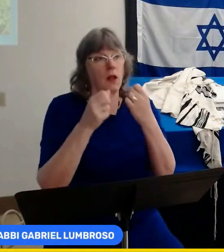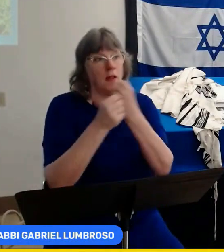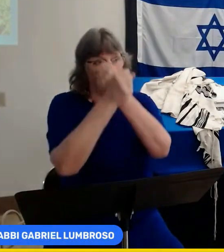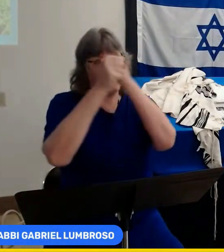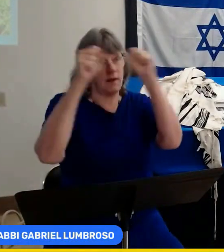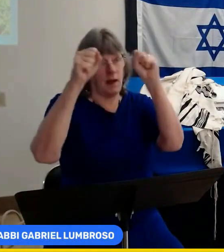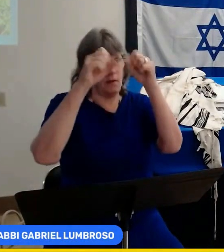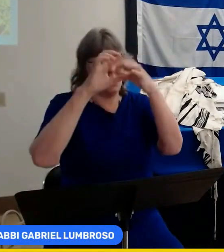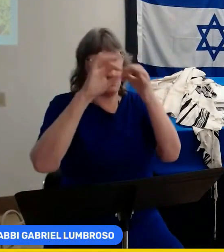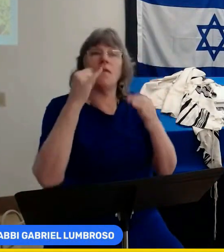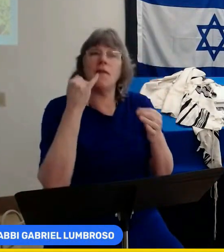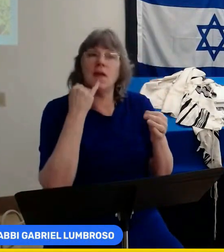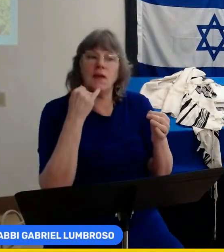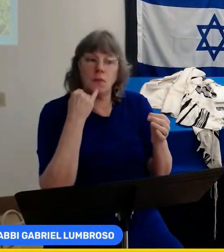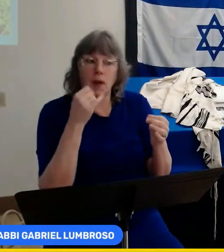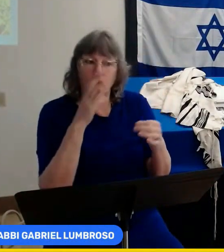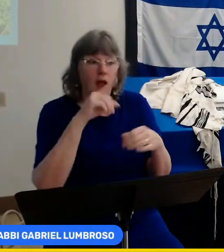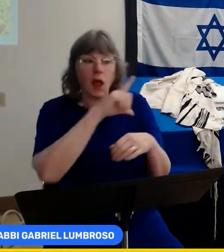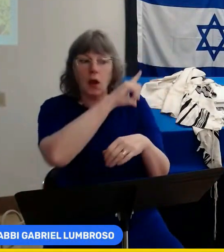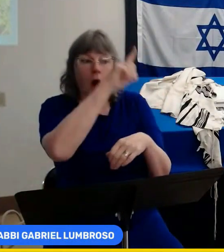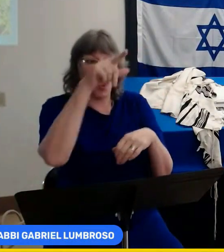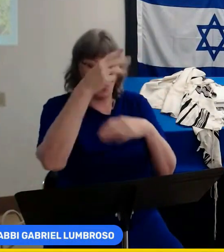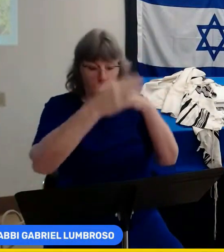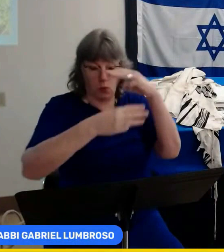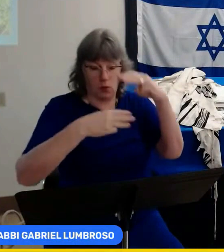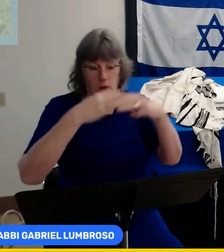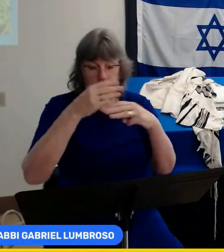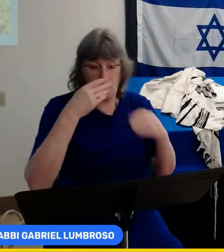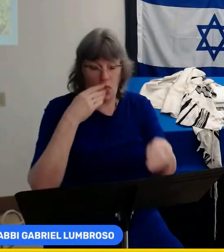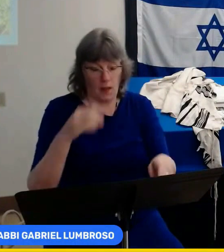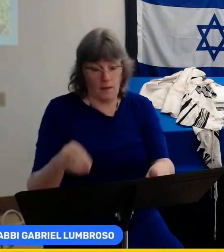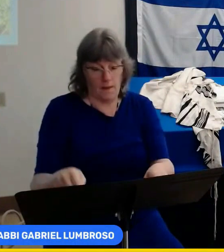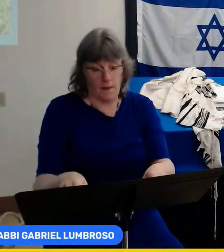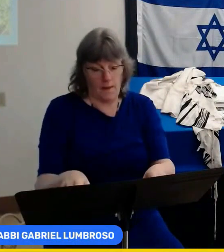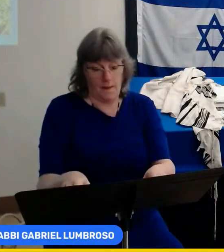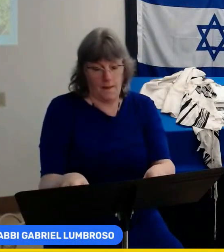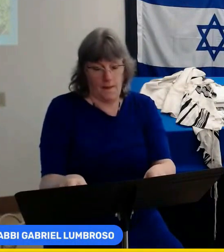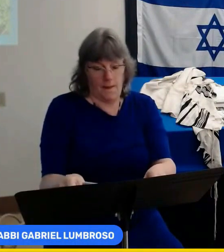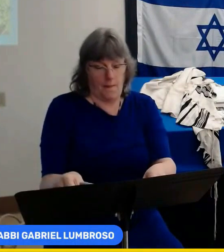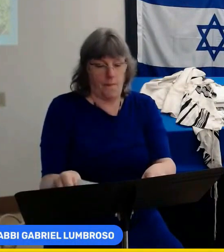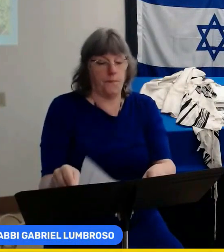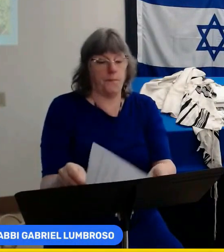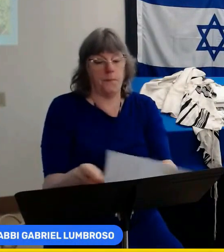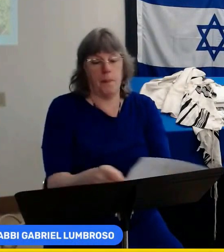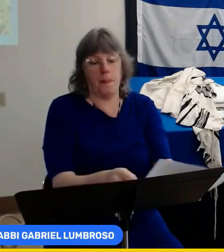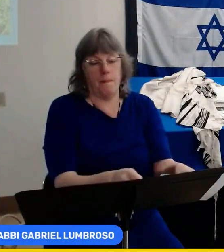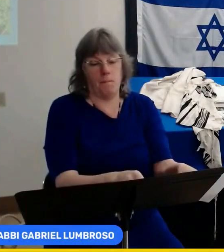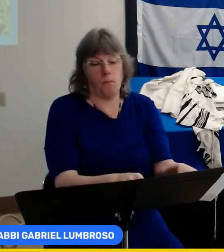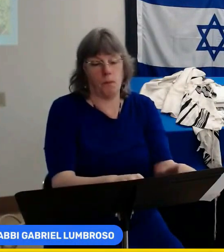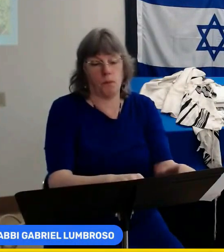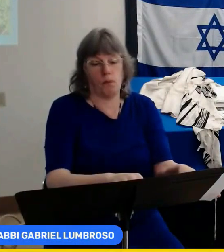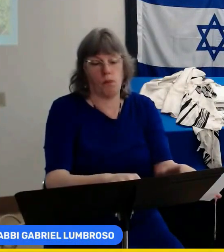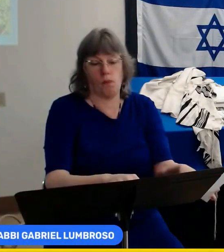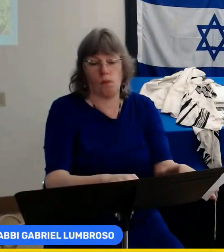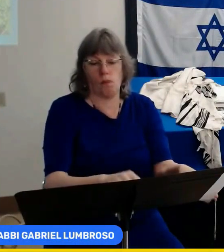of his day. And the whole greater Israel, Jewish and non-Jewish believers of his